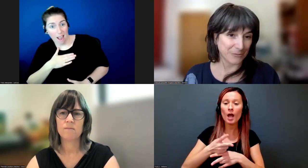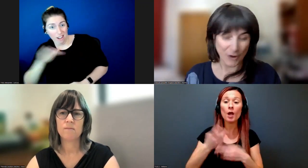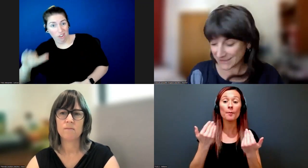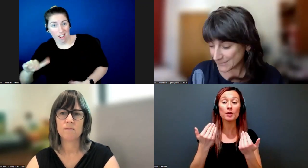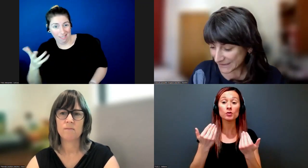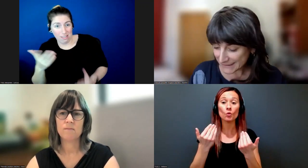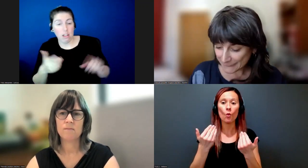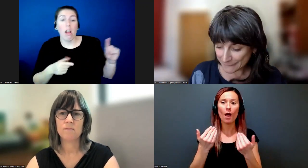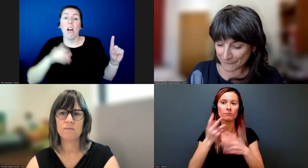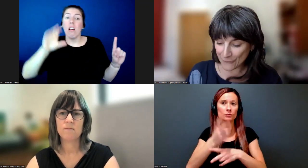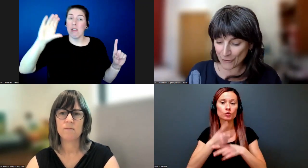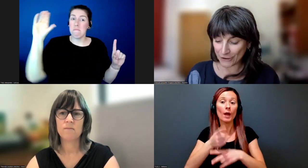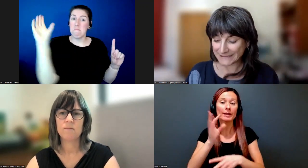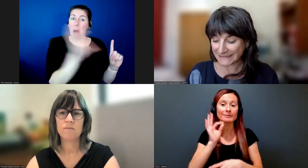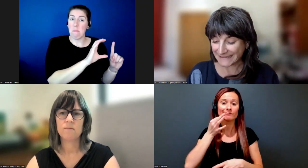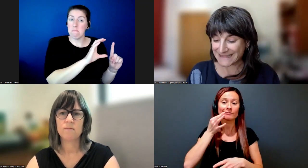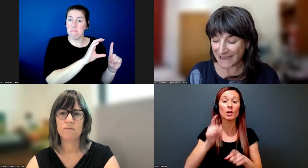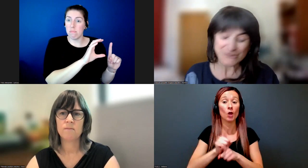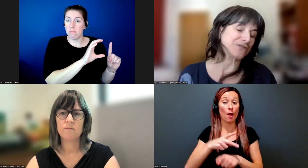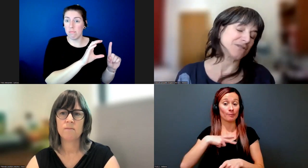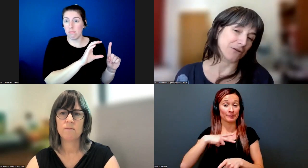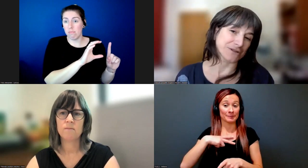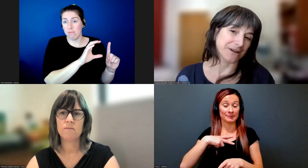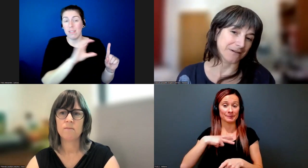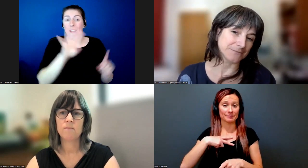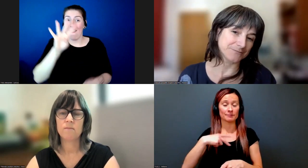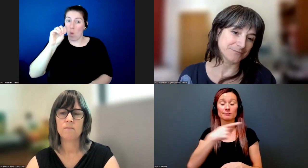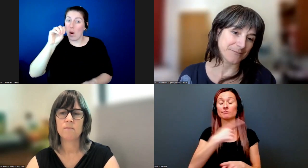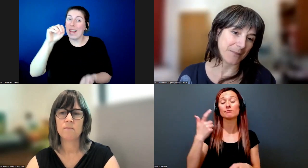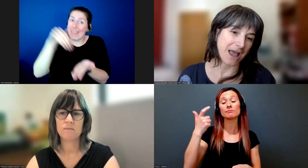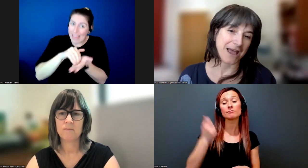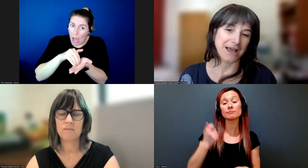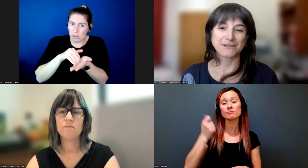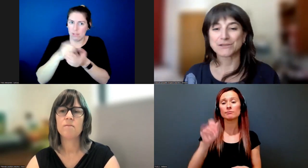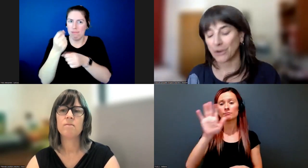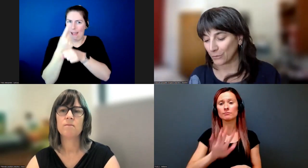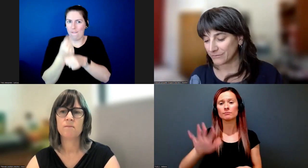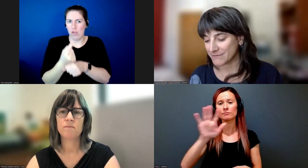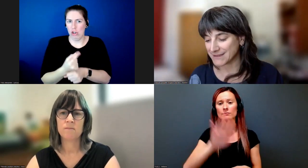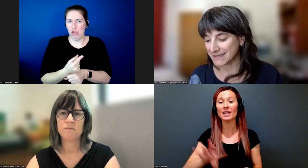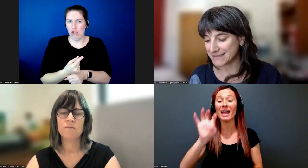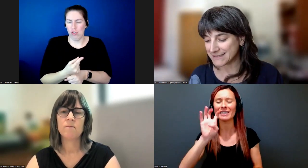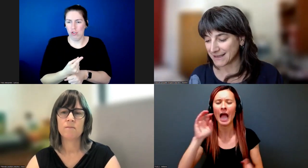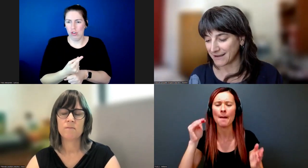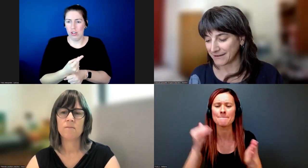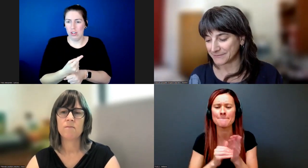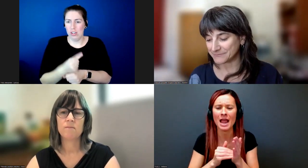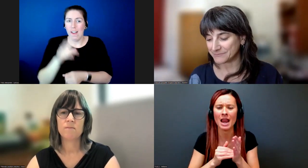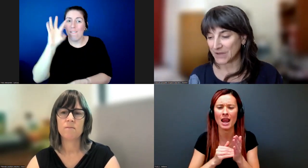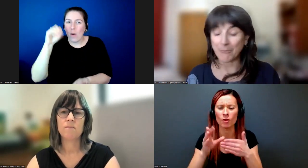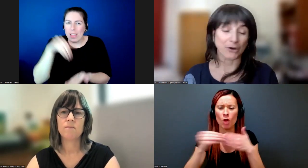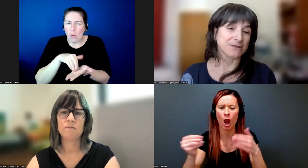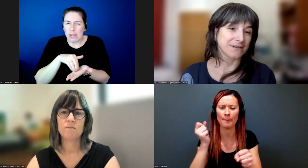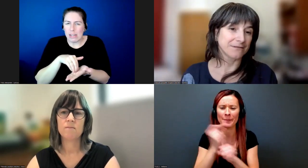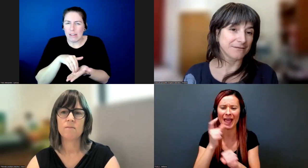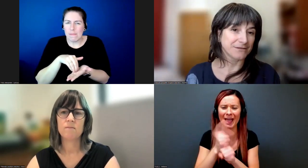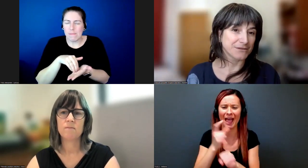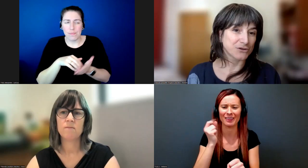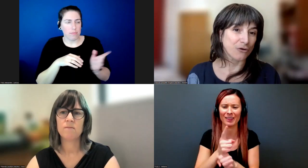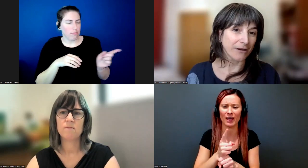get approximately $40,000 a year. So these